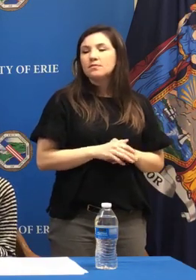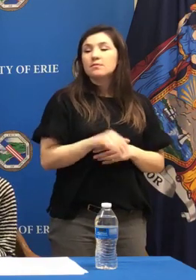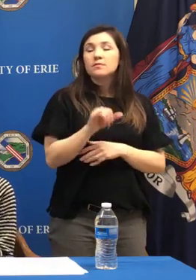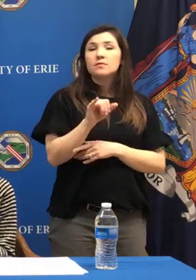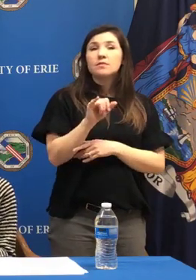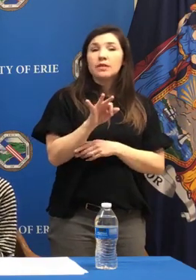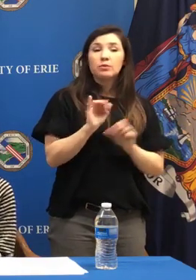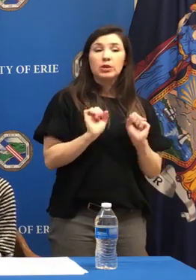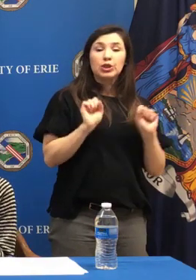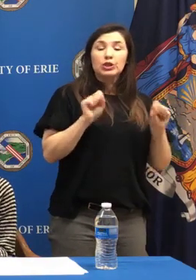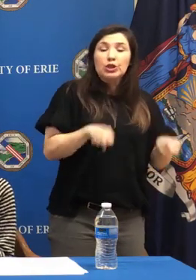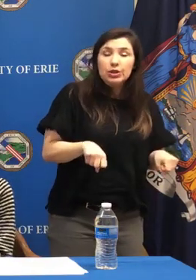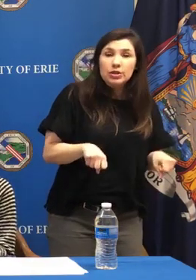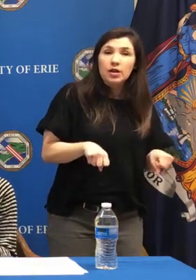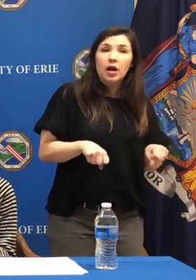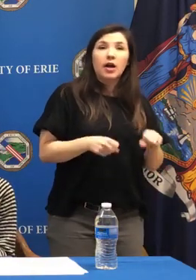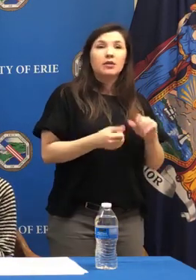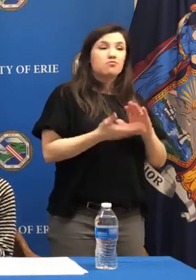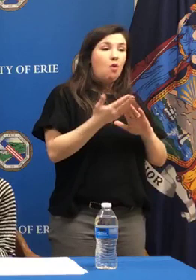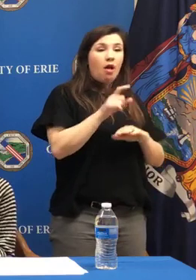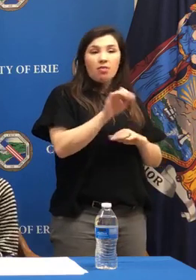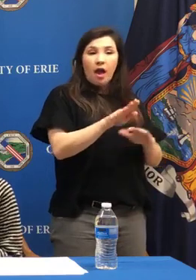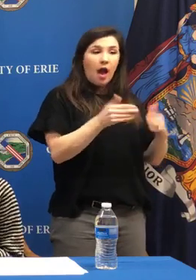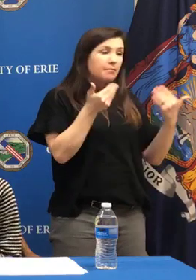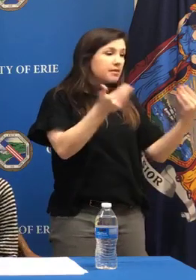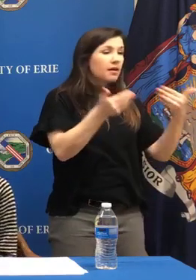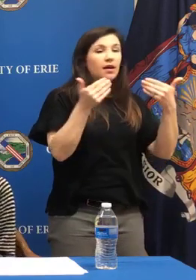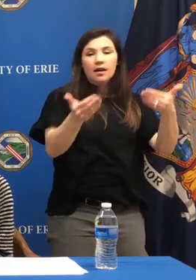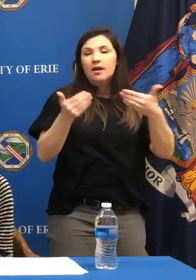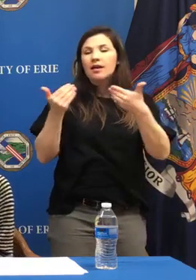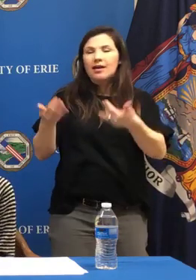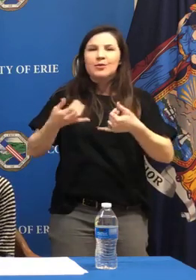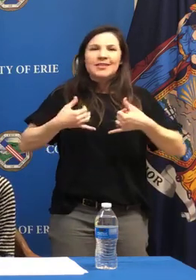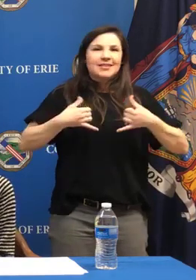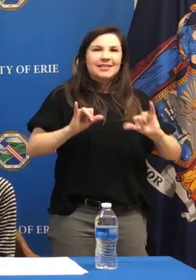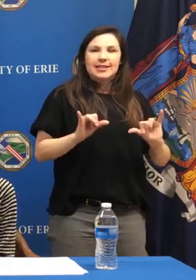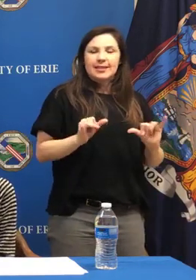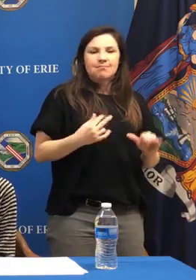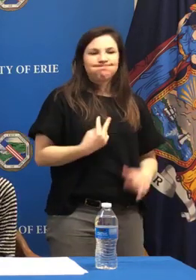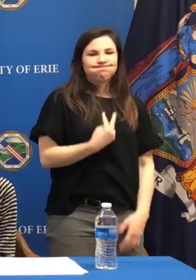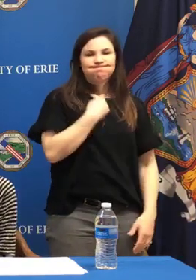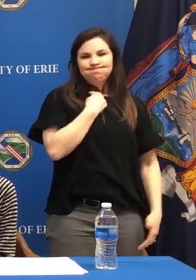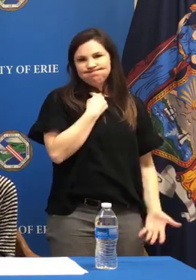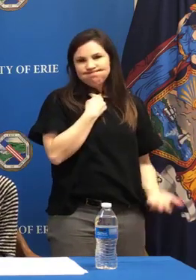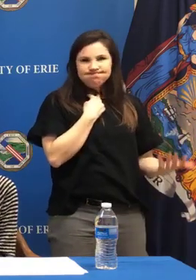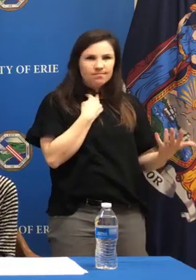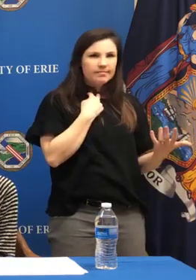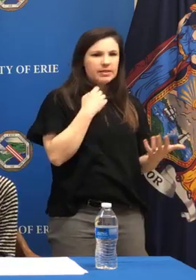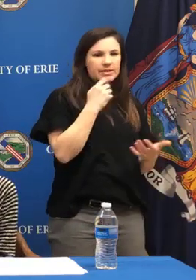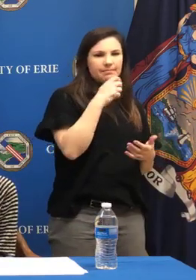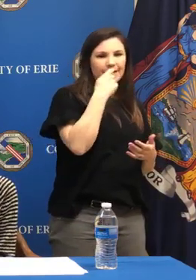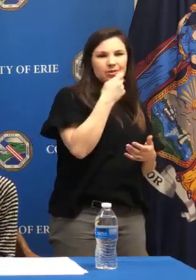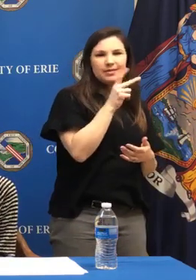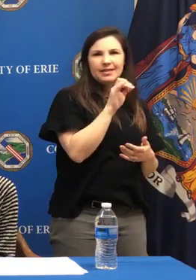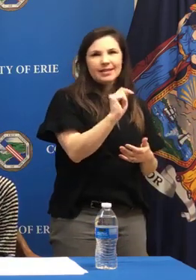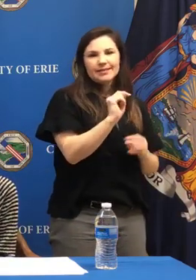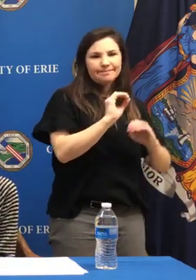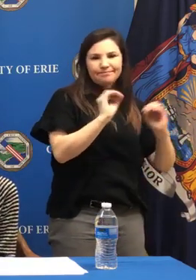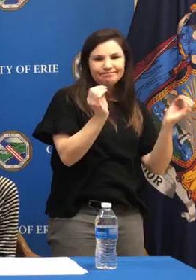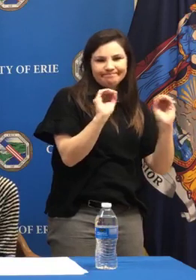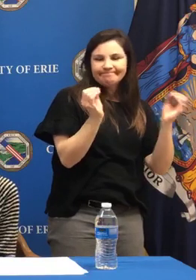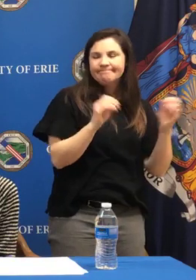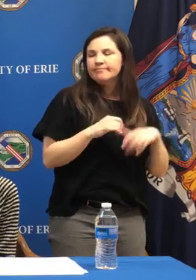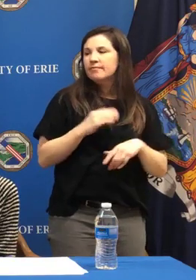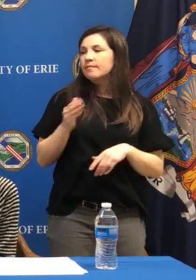we, could run all the labs we wanted to, we're still at a bottleneck with the specimen collection kits. With regards